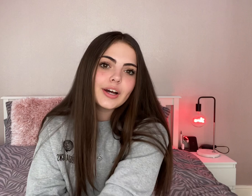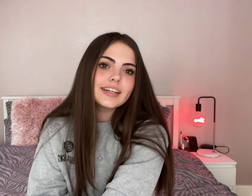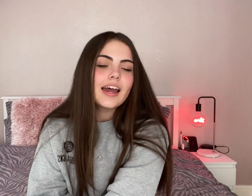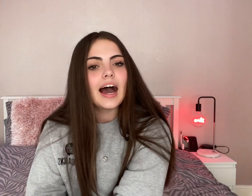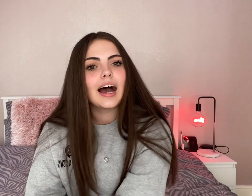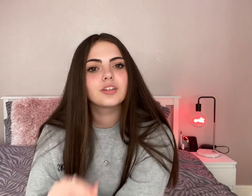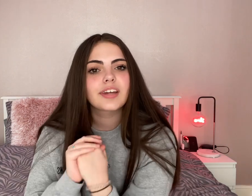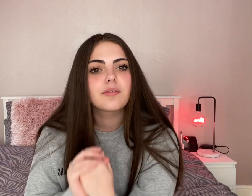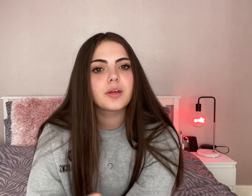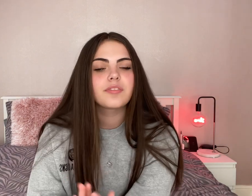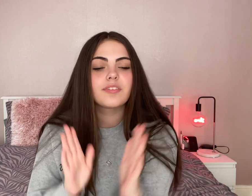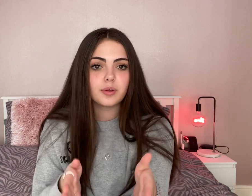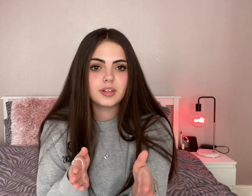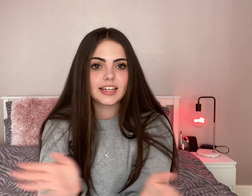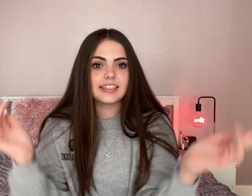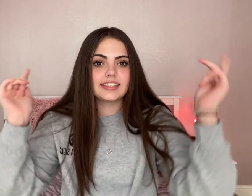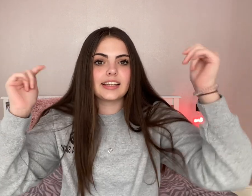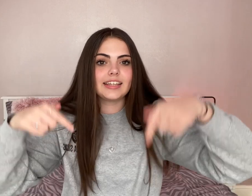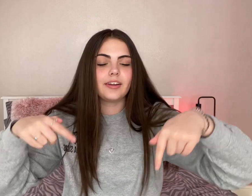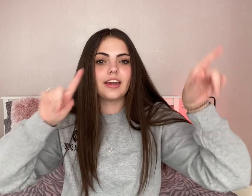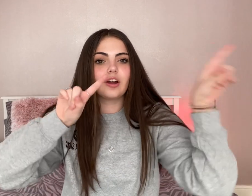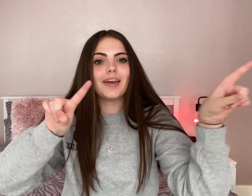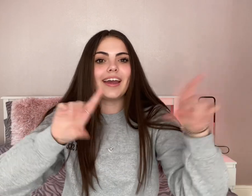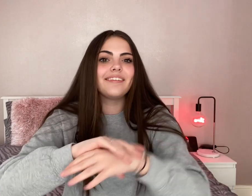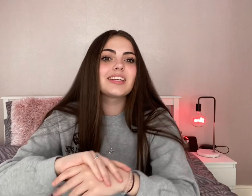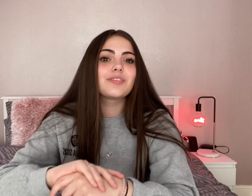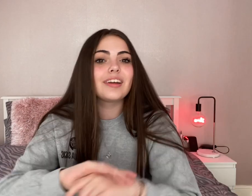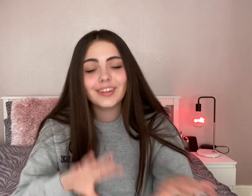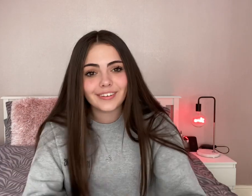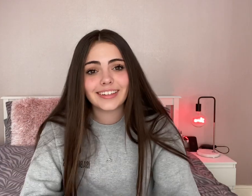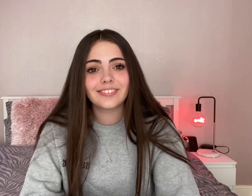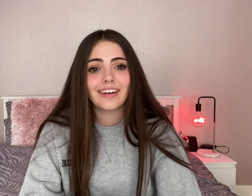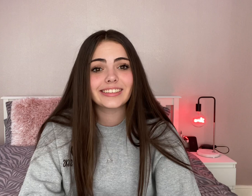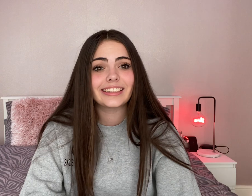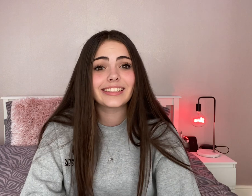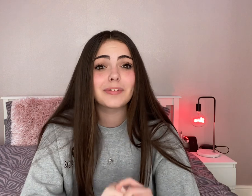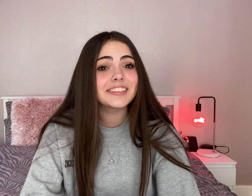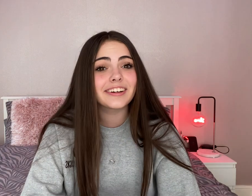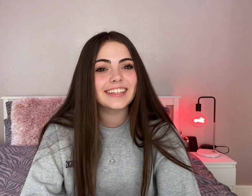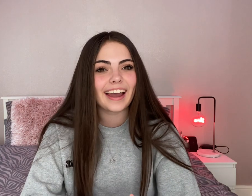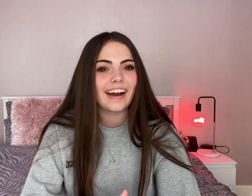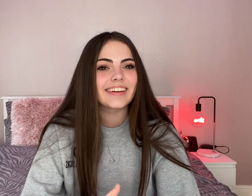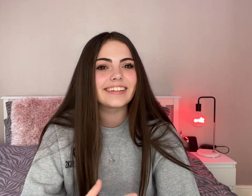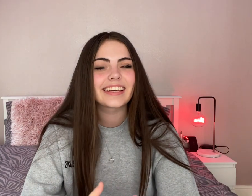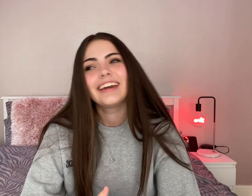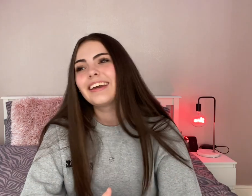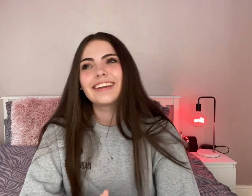enjoyed. Don't forget the video with music is linked either down here or up here, and that's with little Lucas if you haven't seen it. So make sure you go and check it out because he's so,